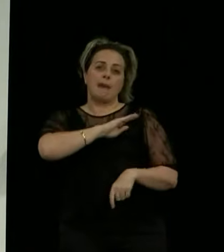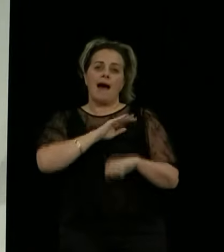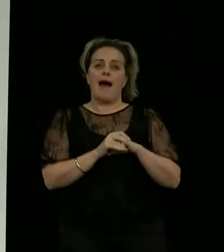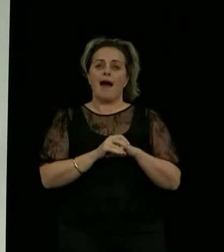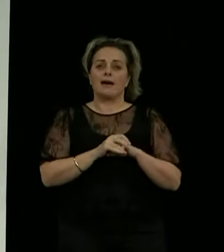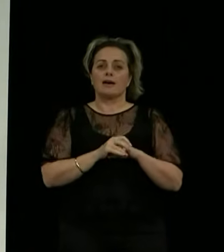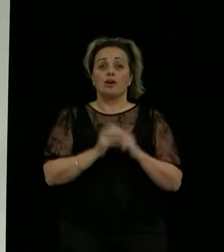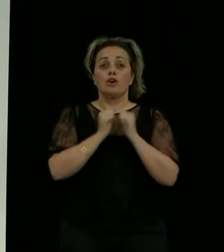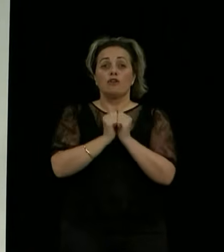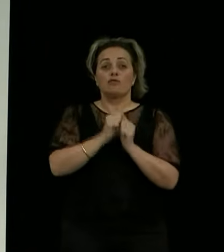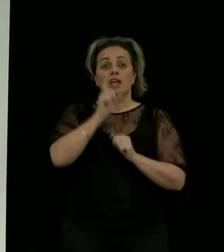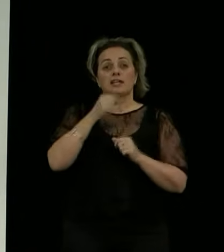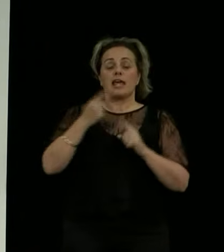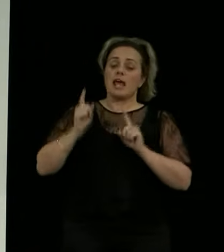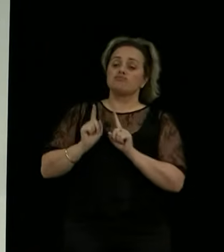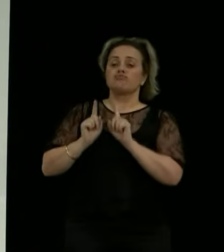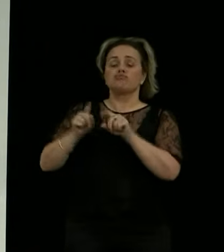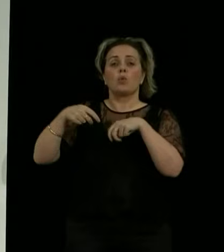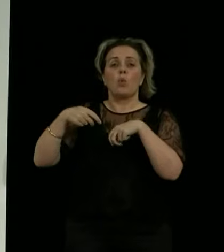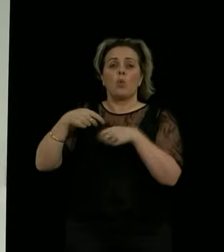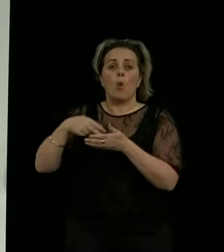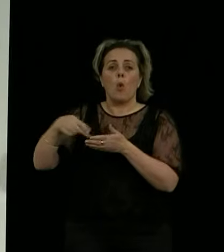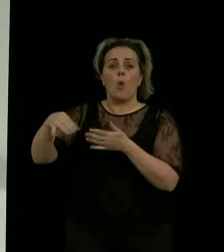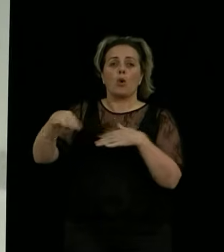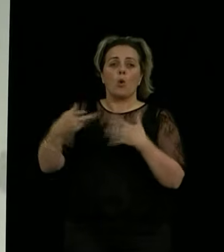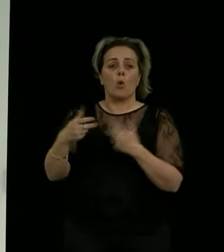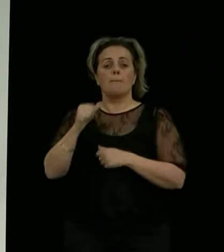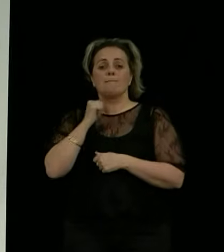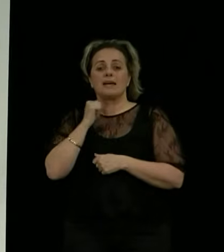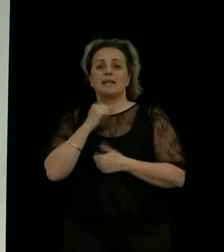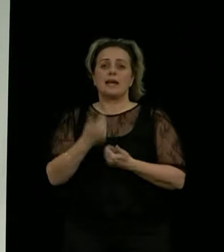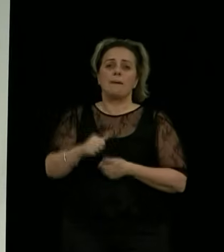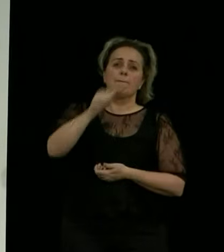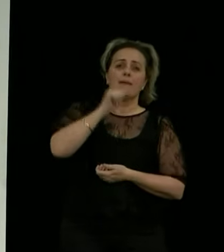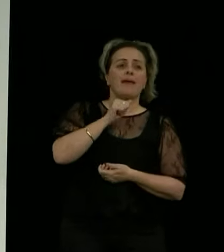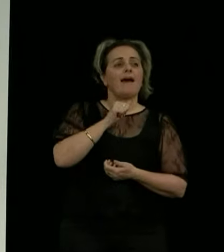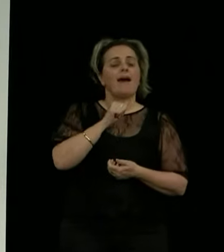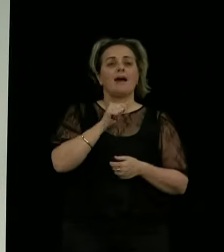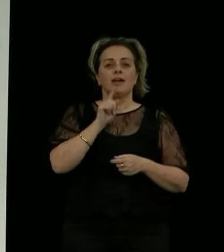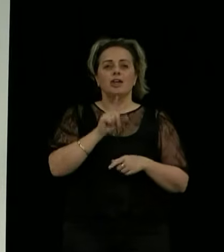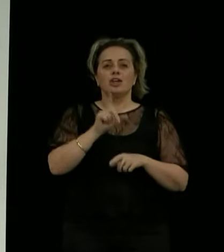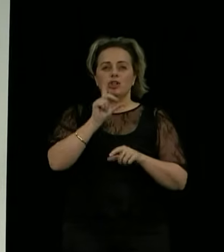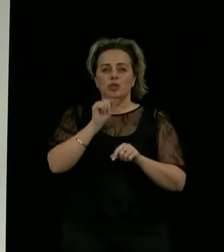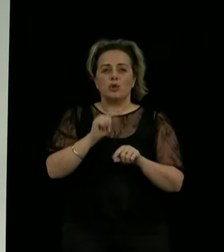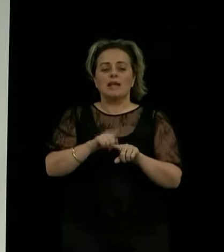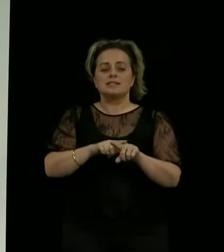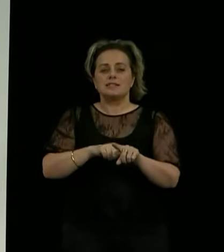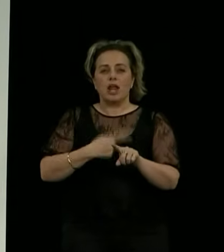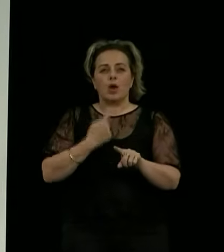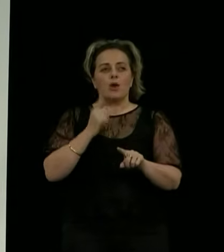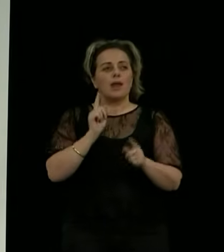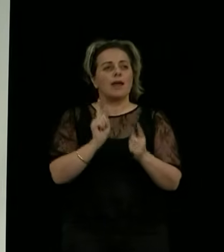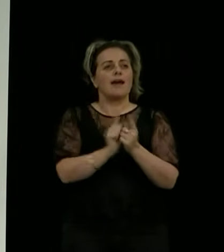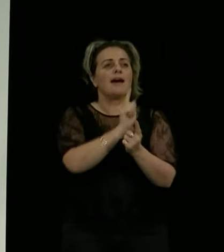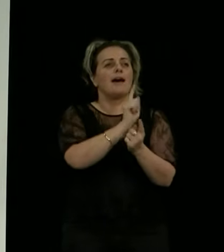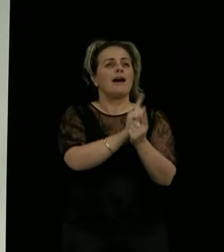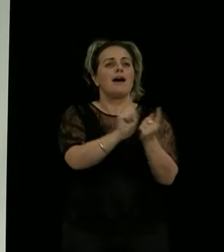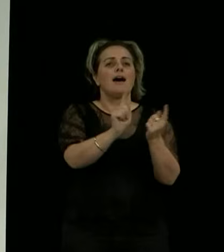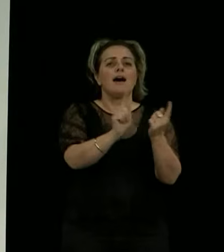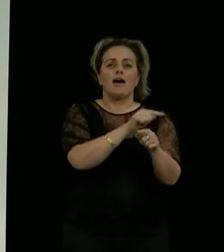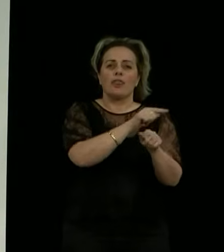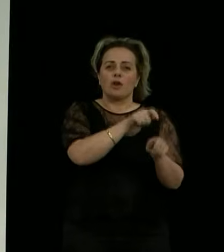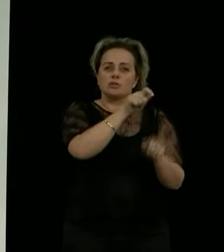meet outside for a walk, a picnic or a beer. You can slowly see people you have missed over these past 7 weeks,